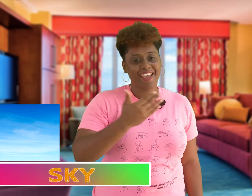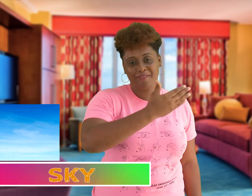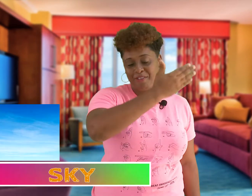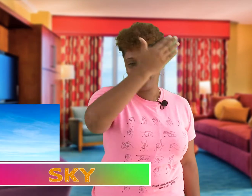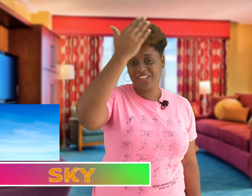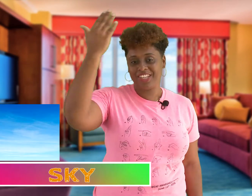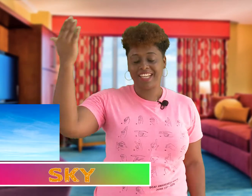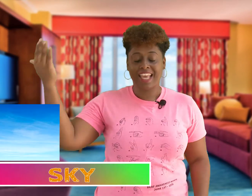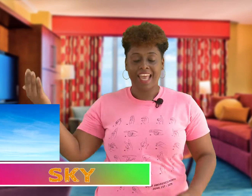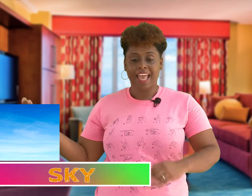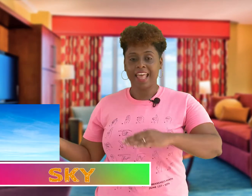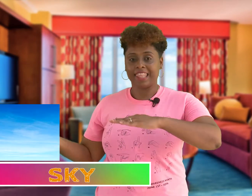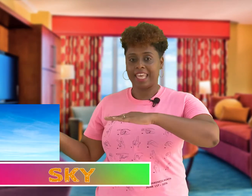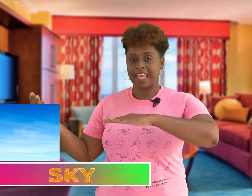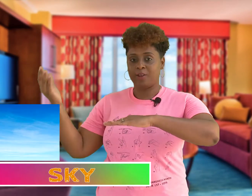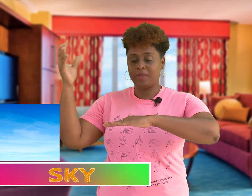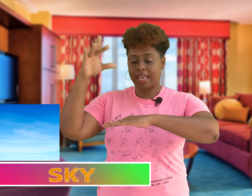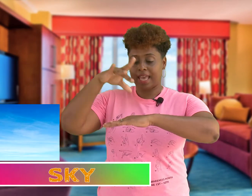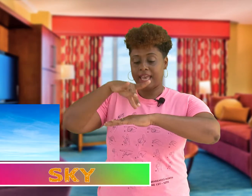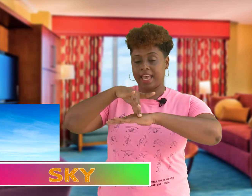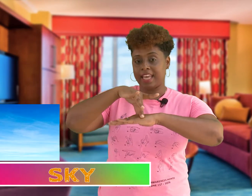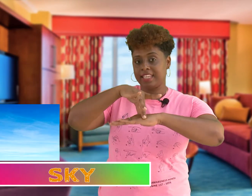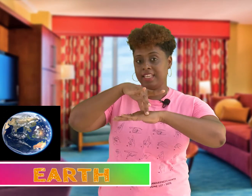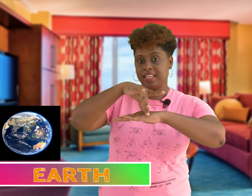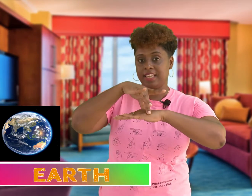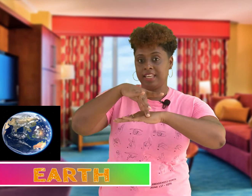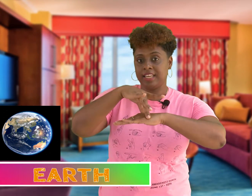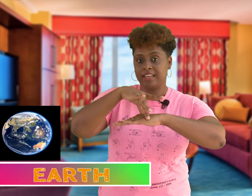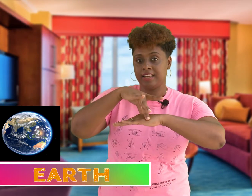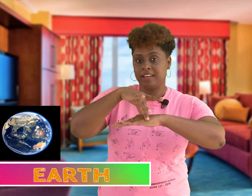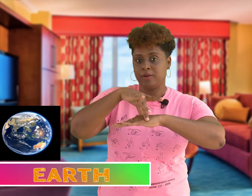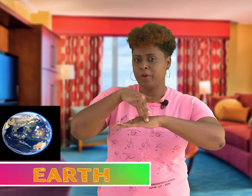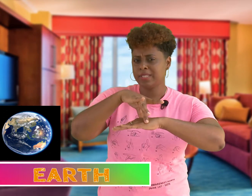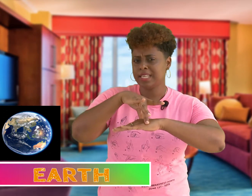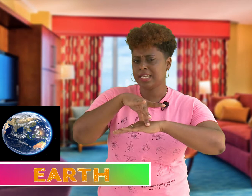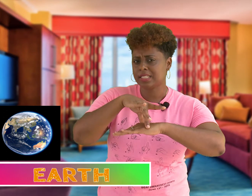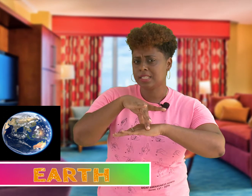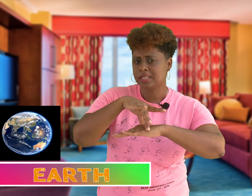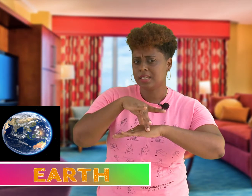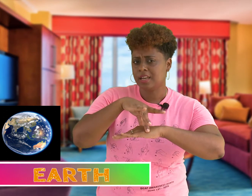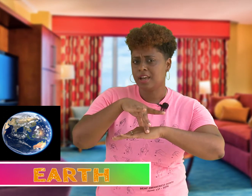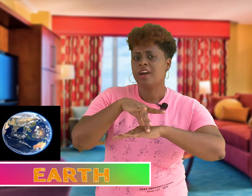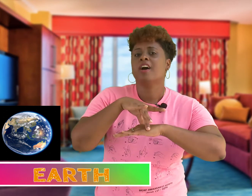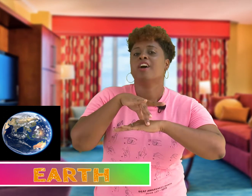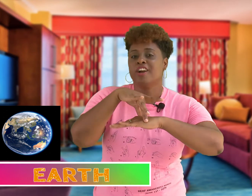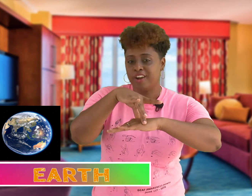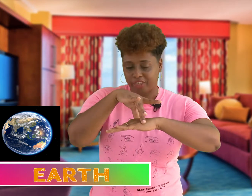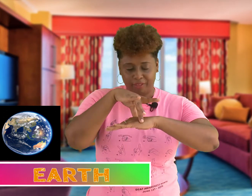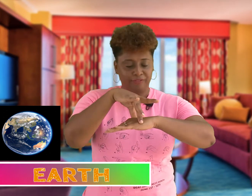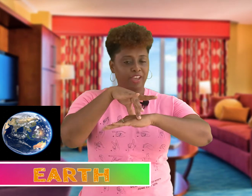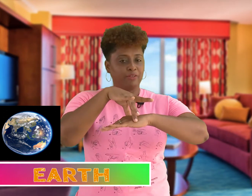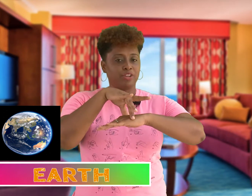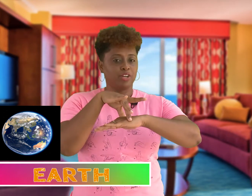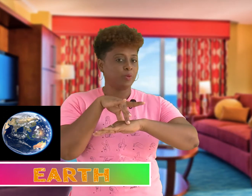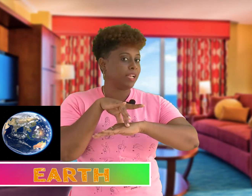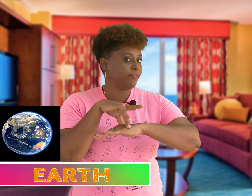Sky. Very good. And then we had, what was this? Earth. Very good. We live